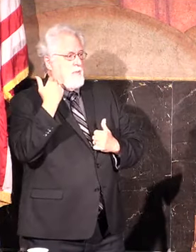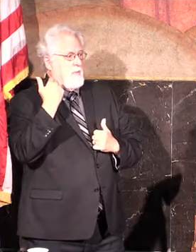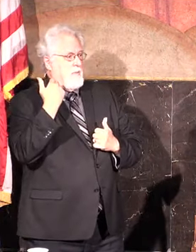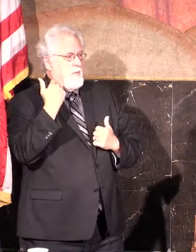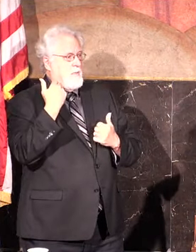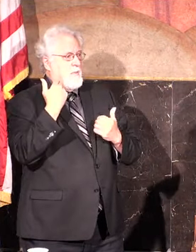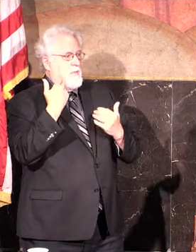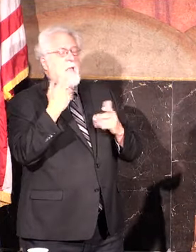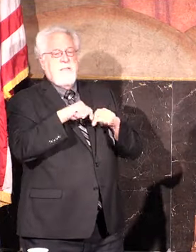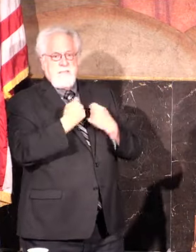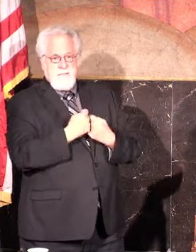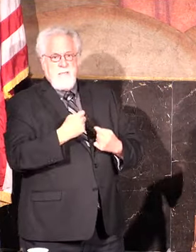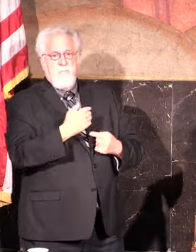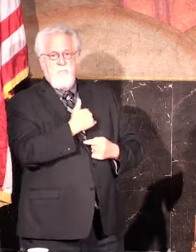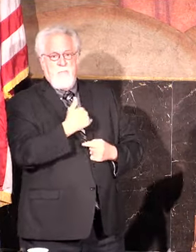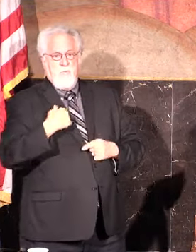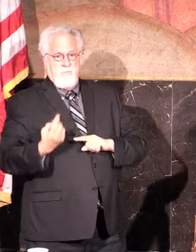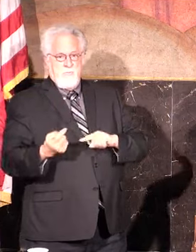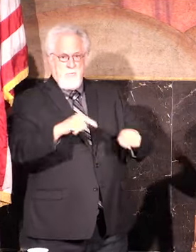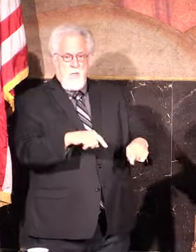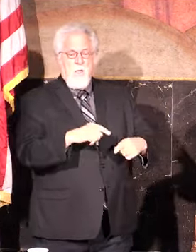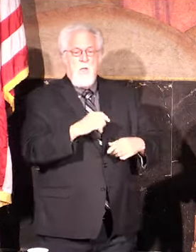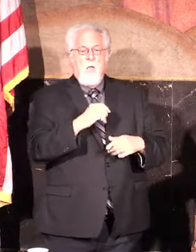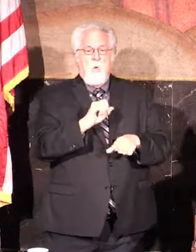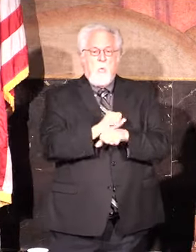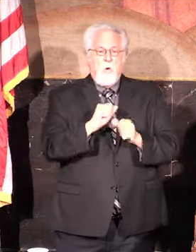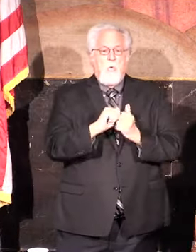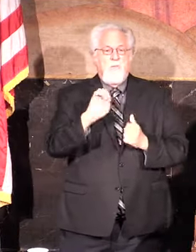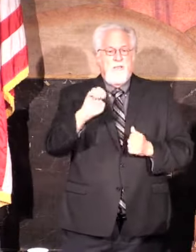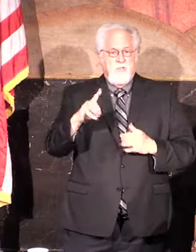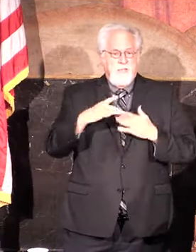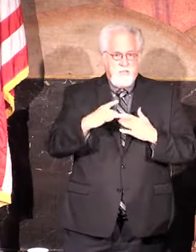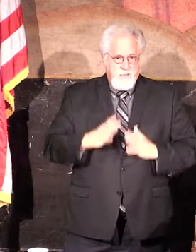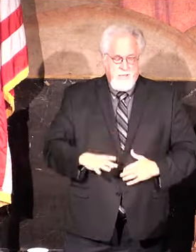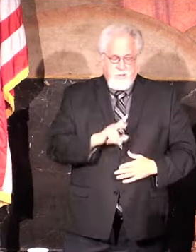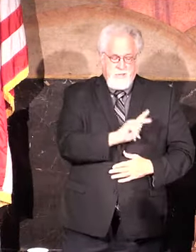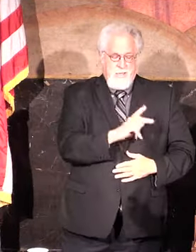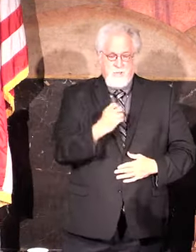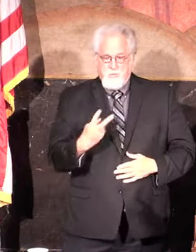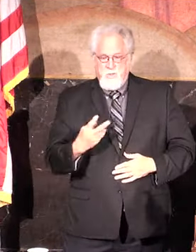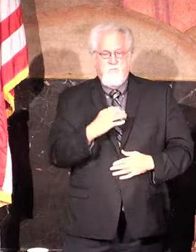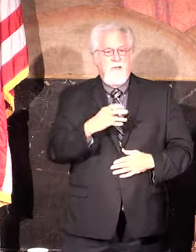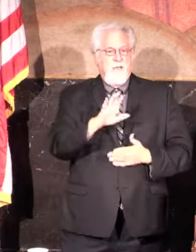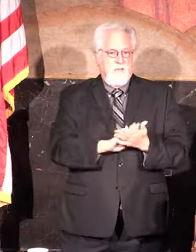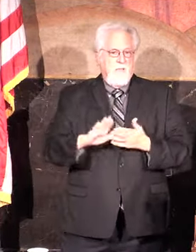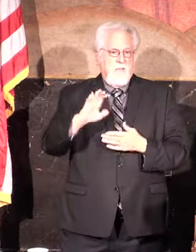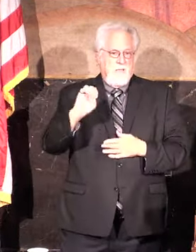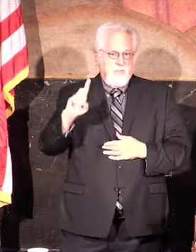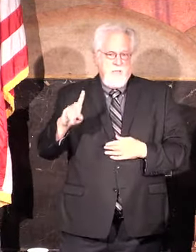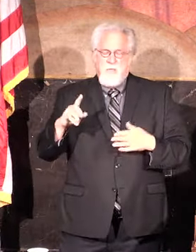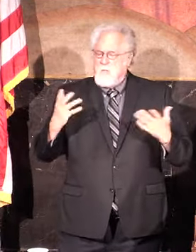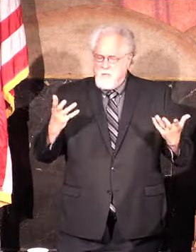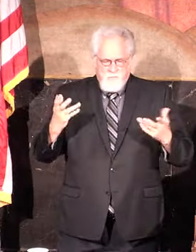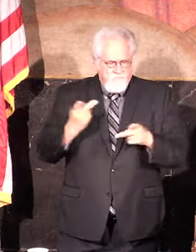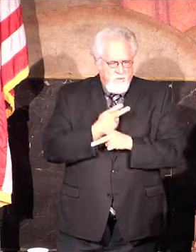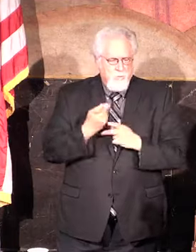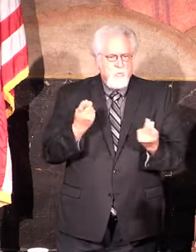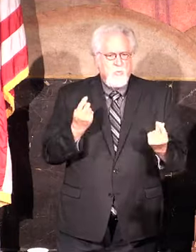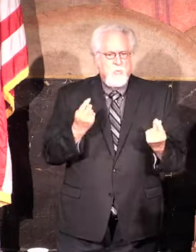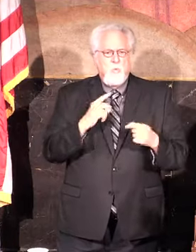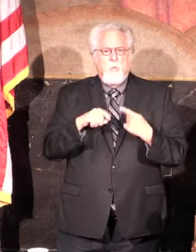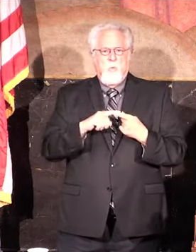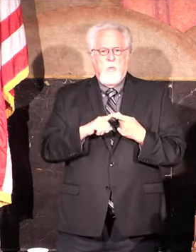team members available to work with education leaders, both K through 12 and higher education, to figure out what to do when